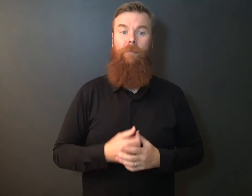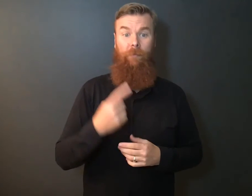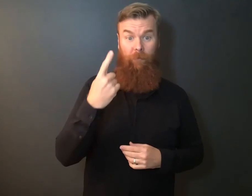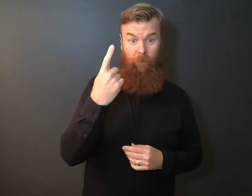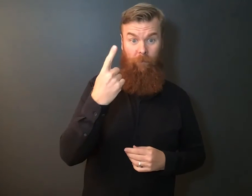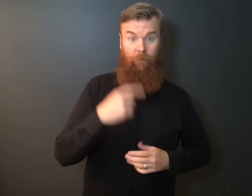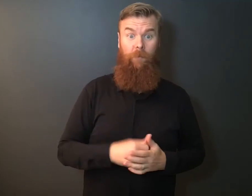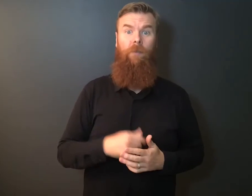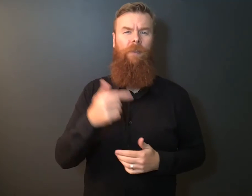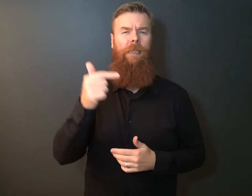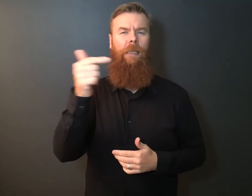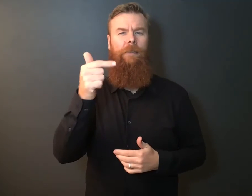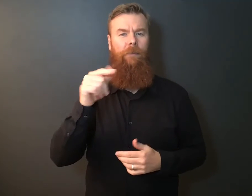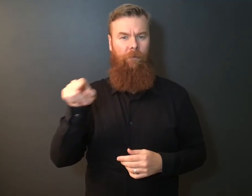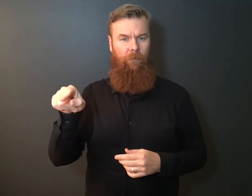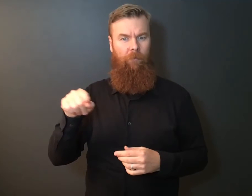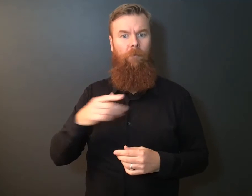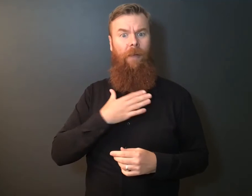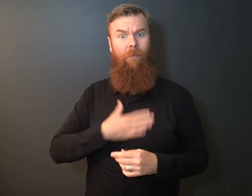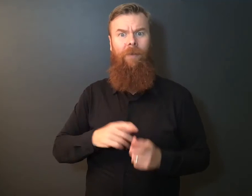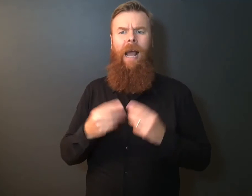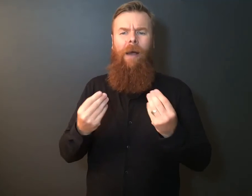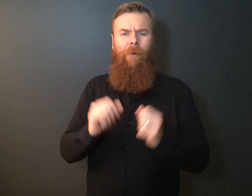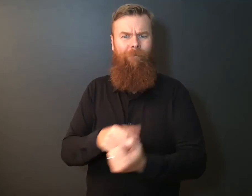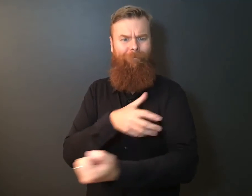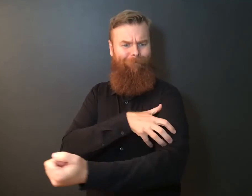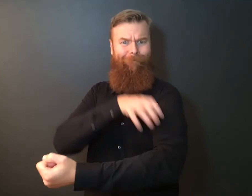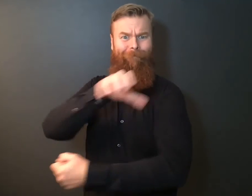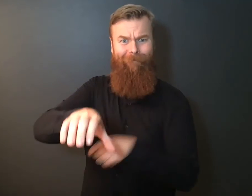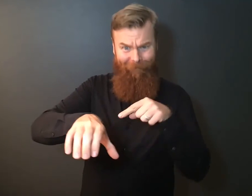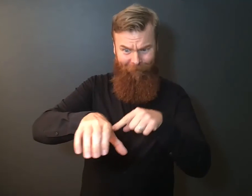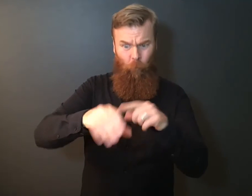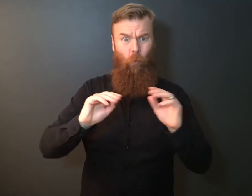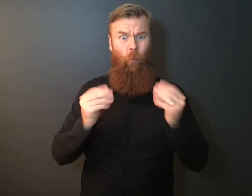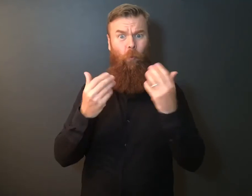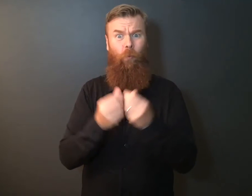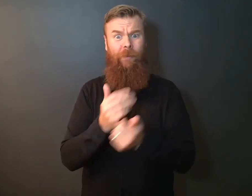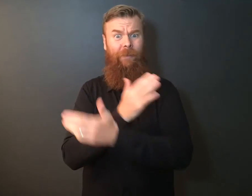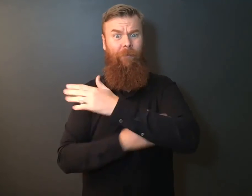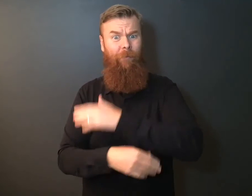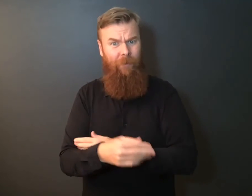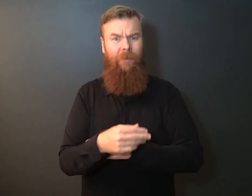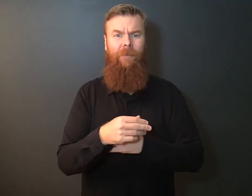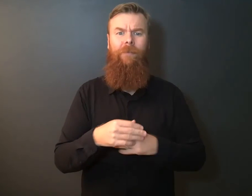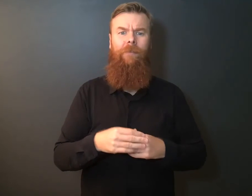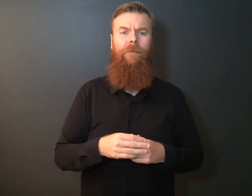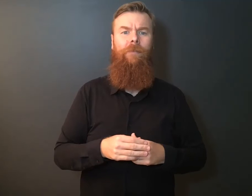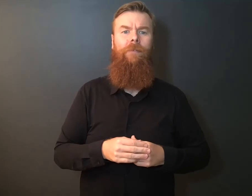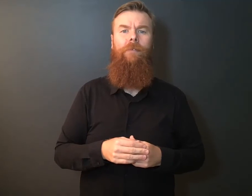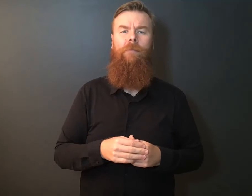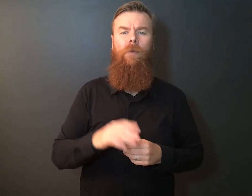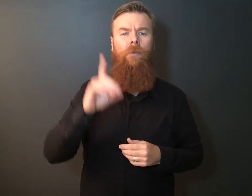learning disabilities, specifically with Down syndrome, to be self-advocates like many other African countries. Down syndrome is not much heard